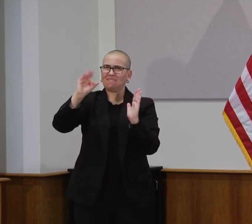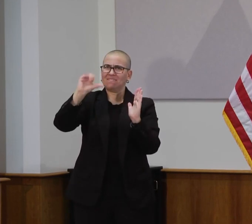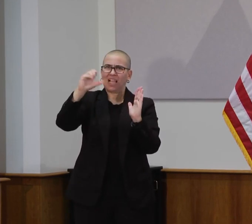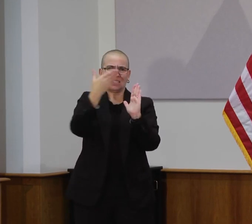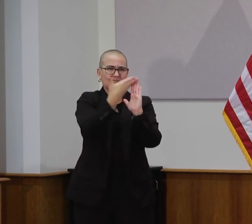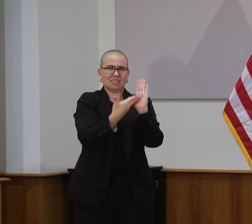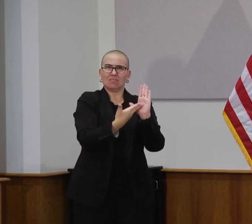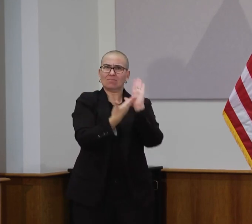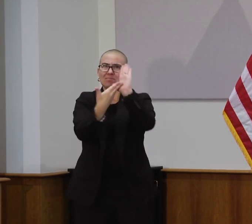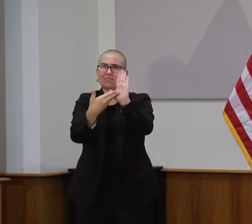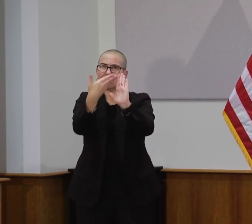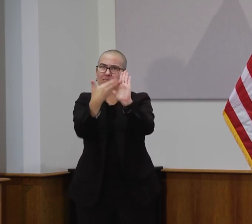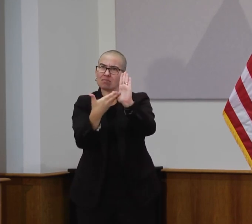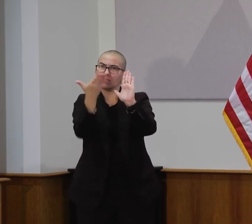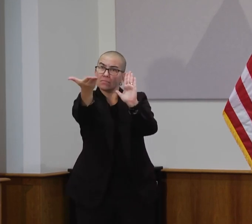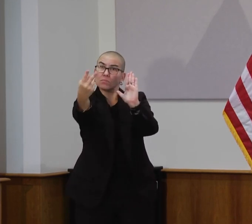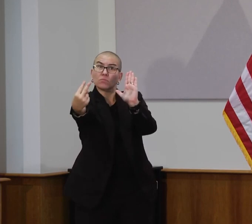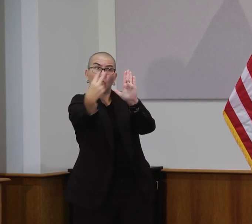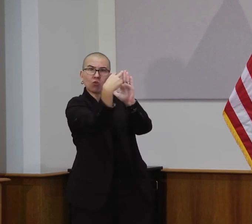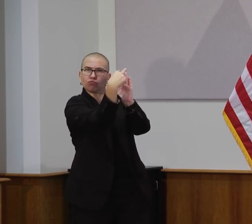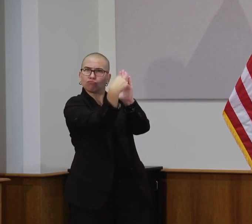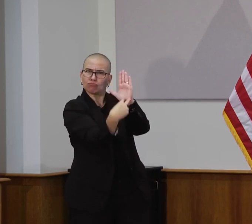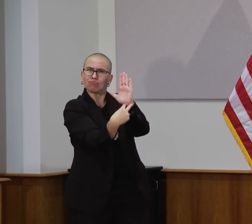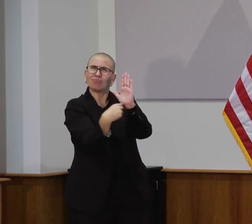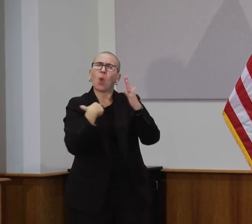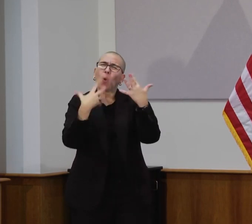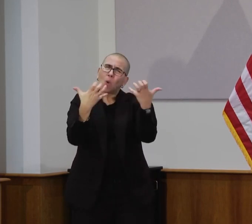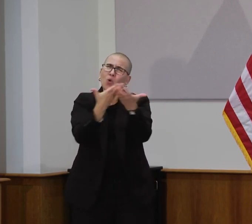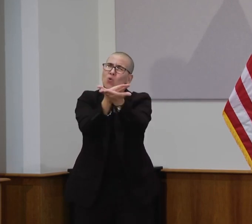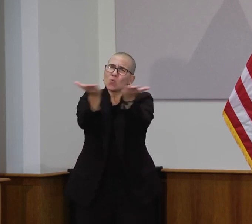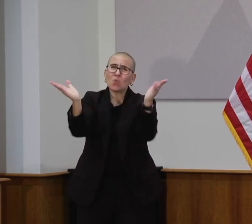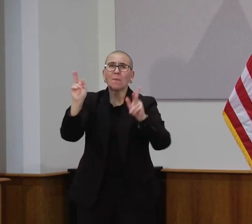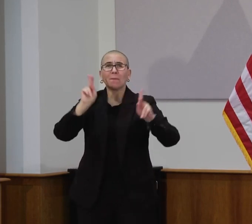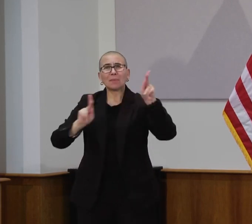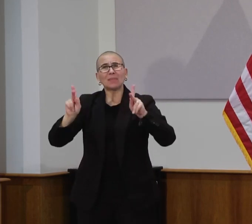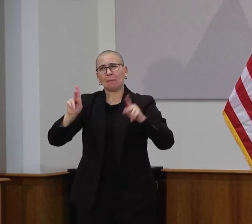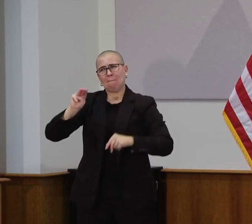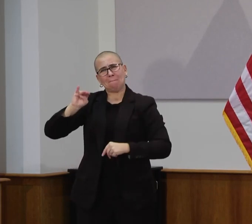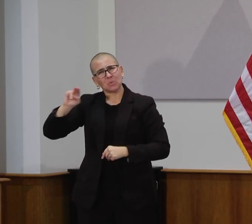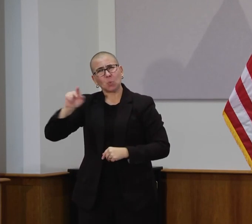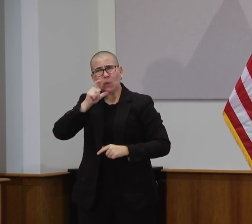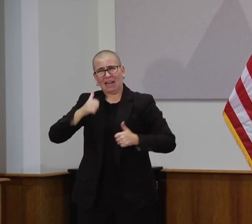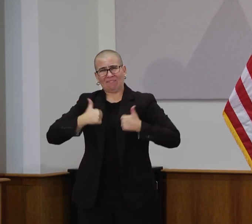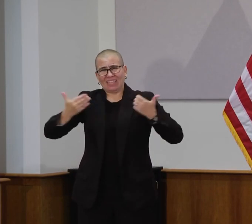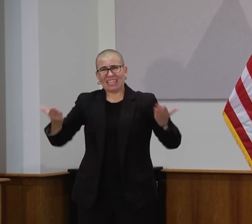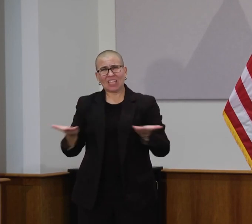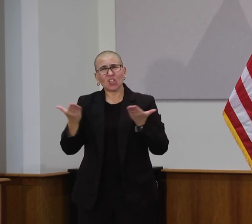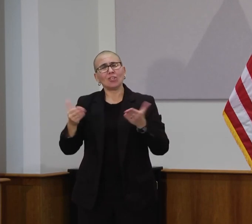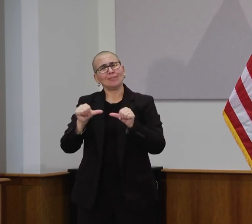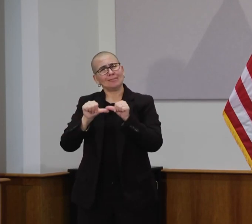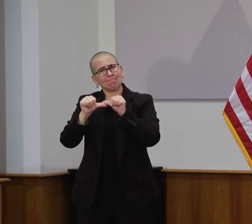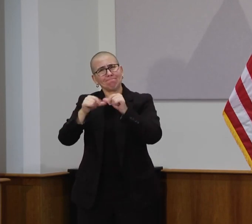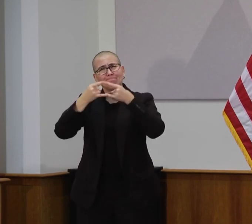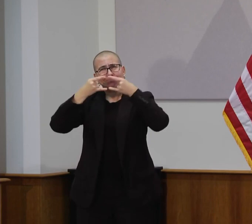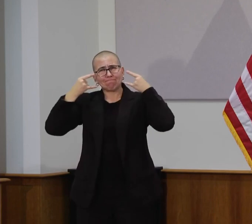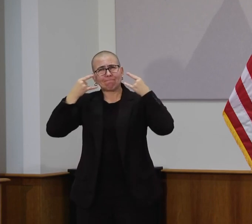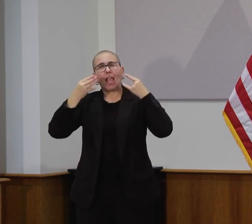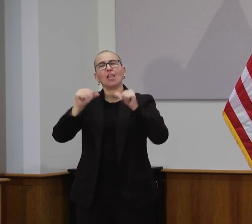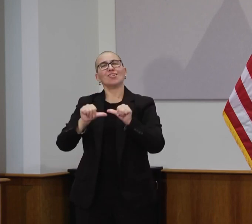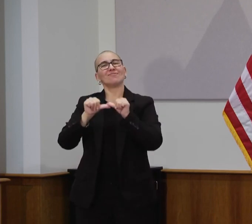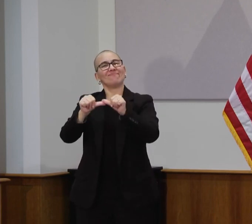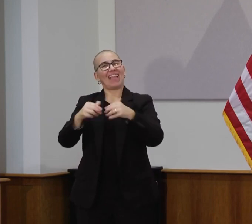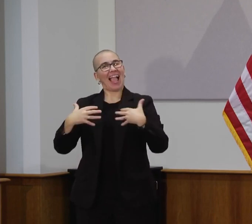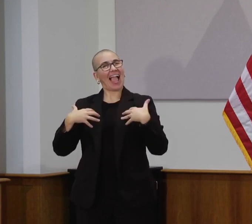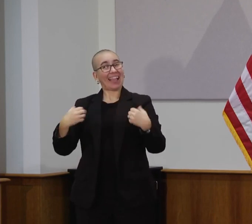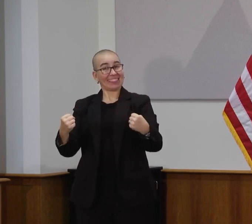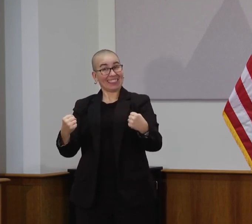whatever it takes to motivate you, because I want to see every Minnesotan get through this. Wear your mask and stay healthy. If for no other reason, that'll keep you healthy